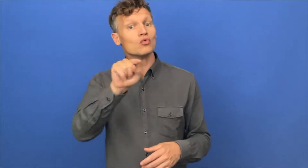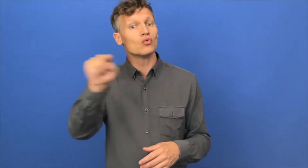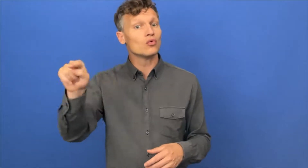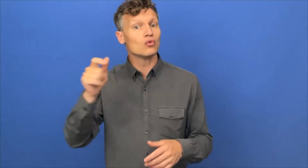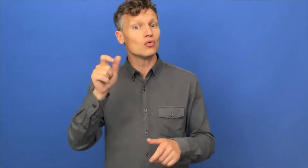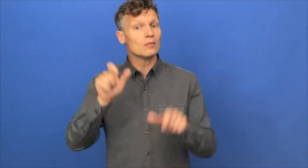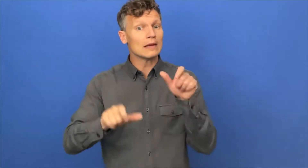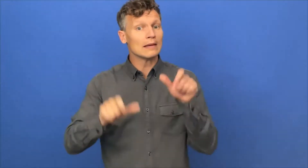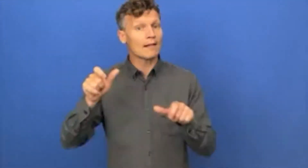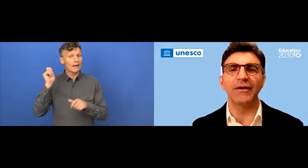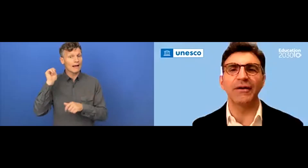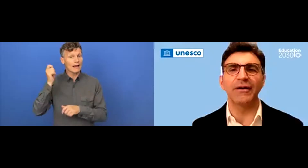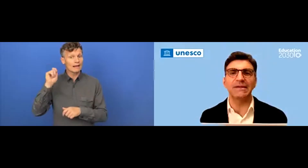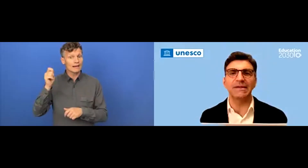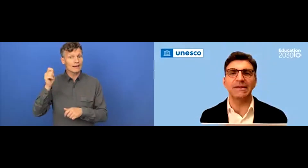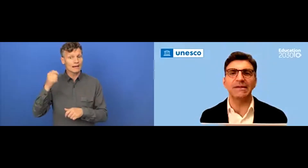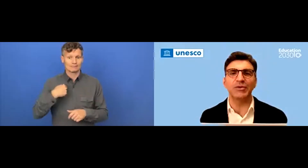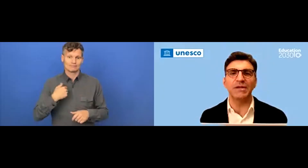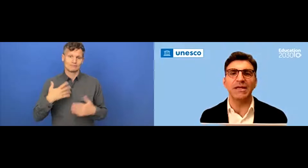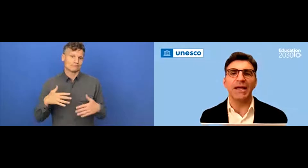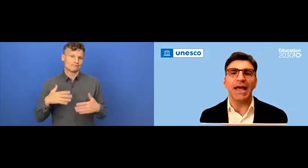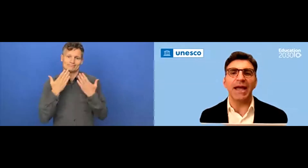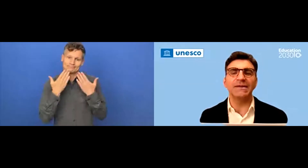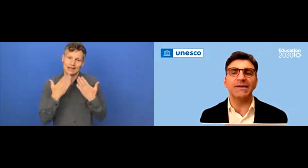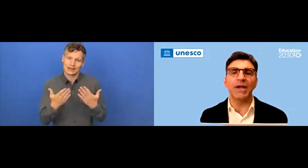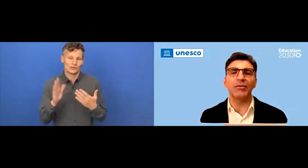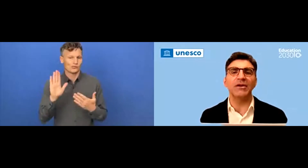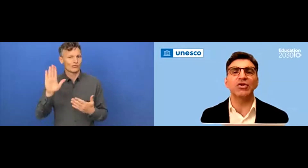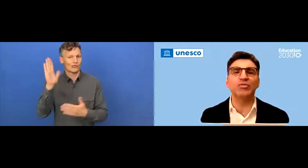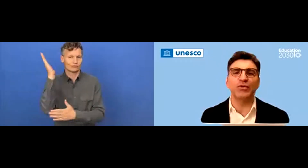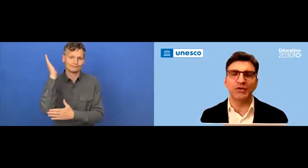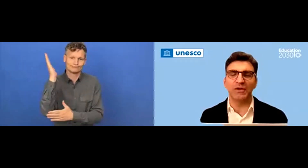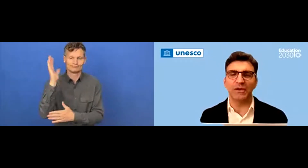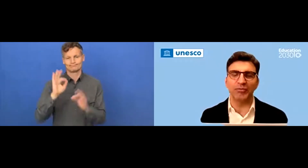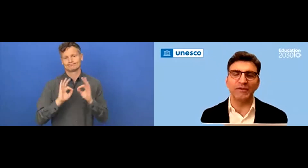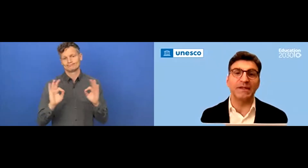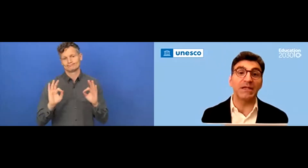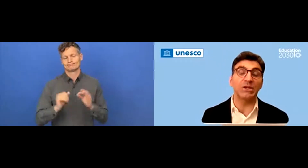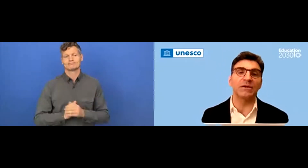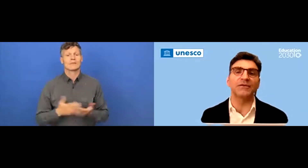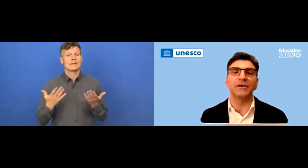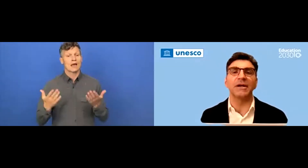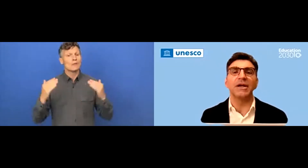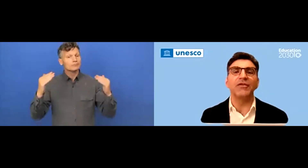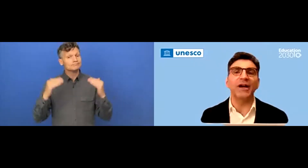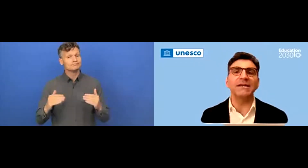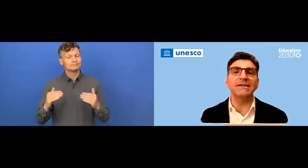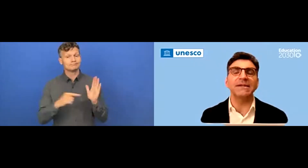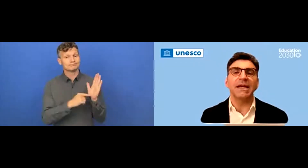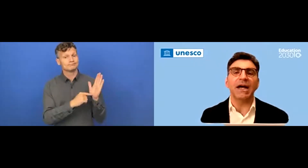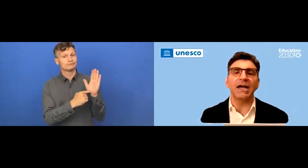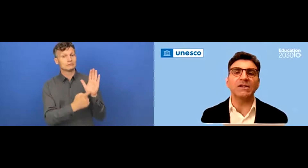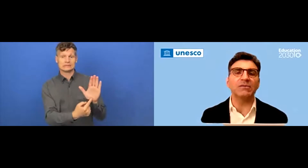you again for this testimony. And so now we're going to move to the presentation of the